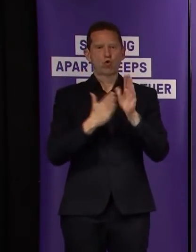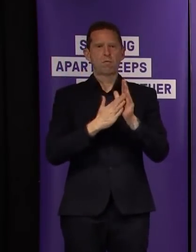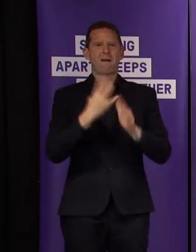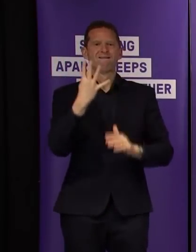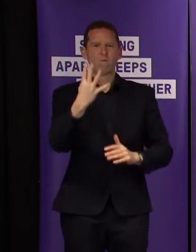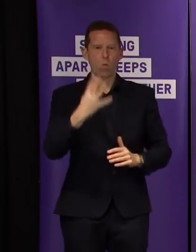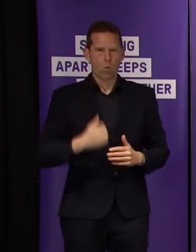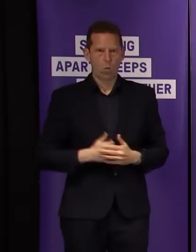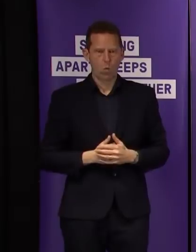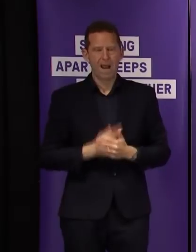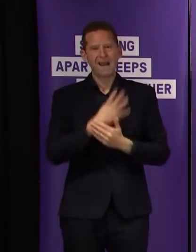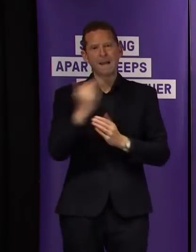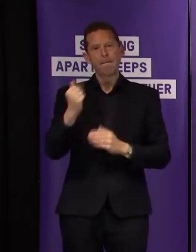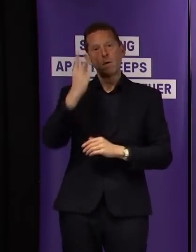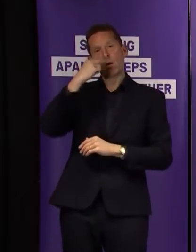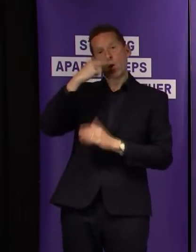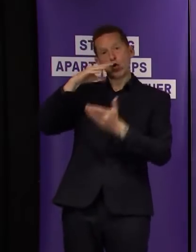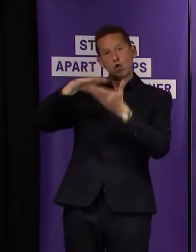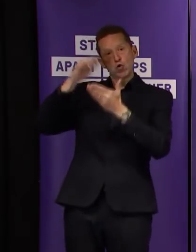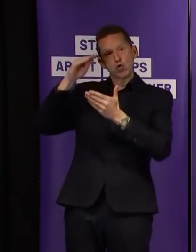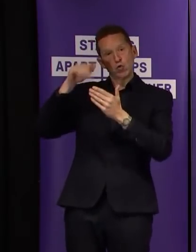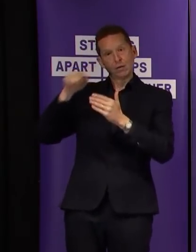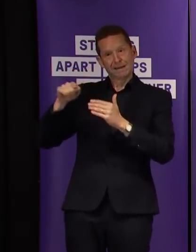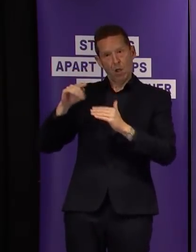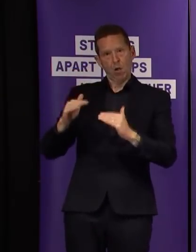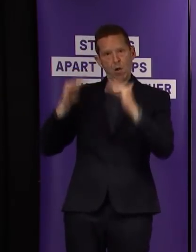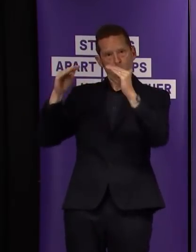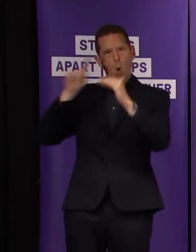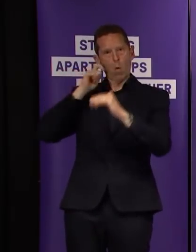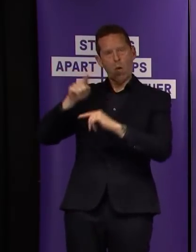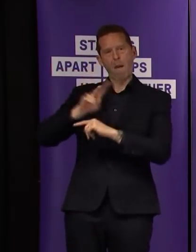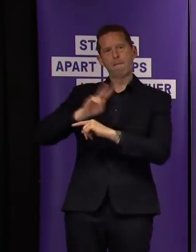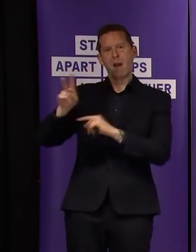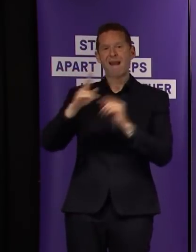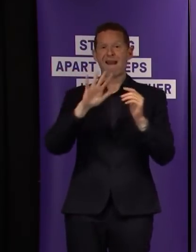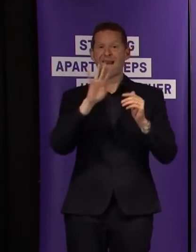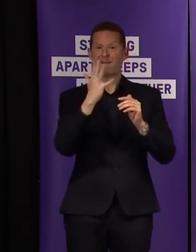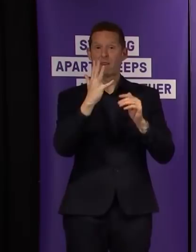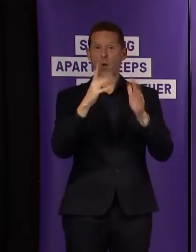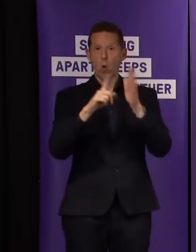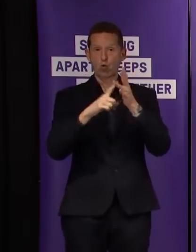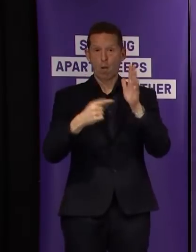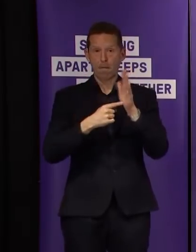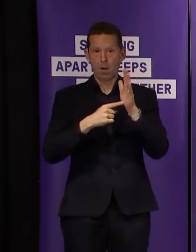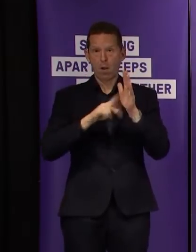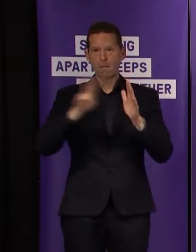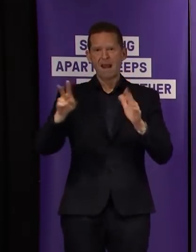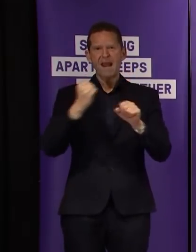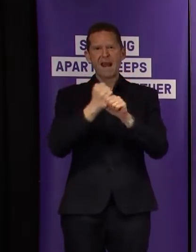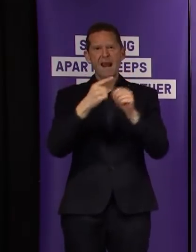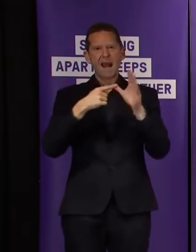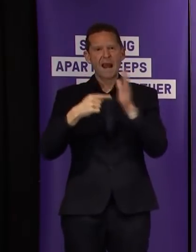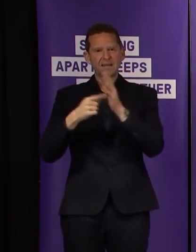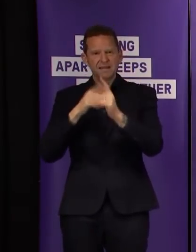Some senior students will be back from the 5th of October for their GAP